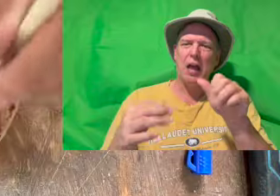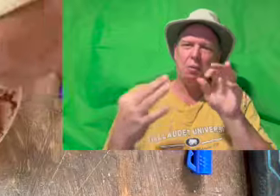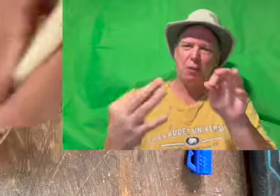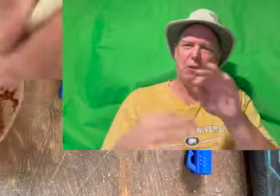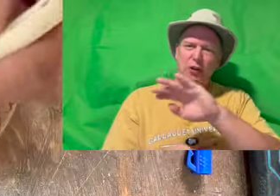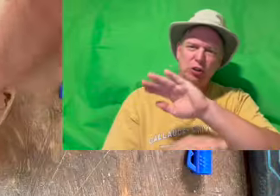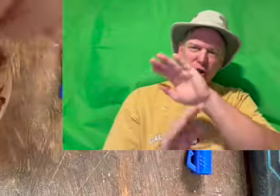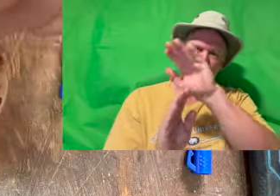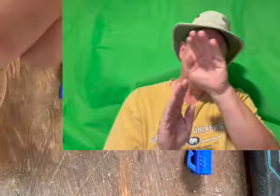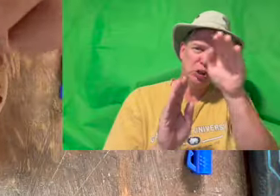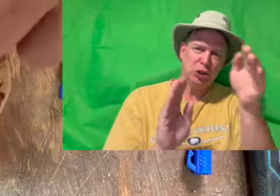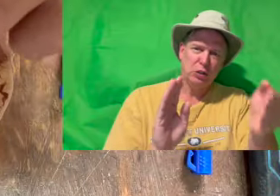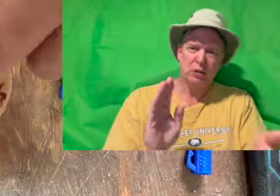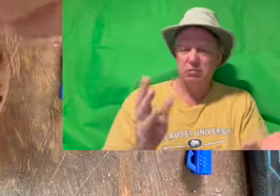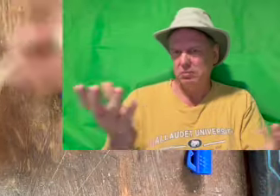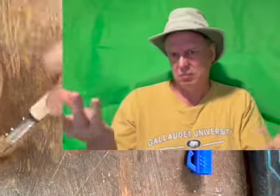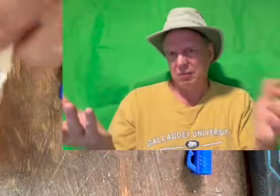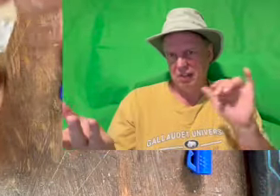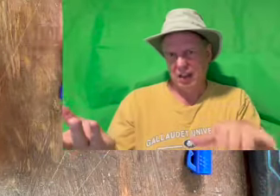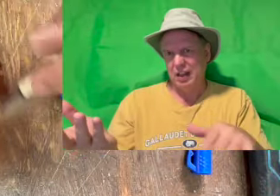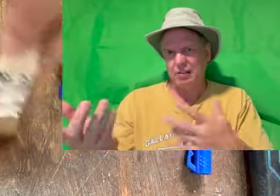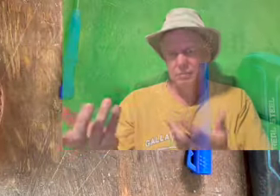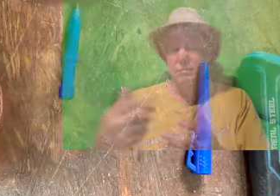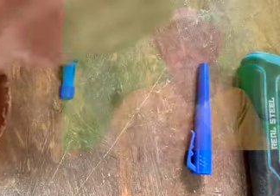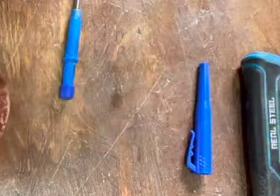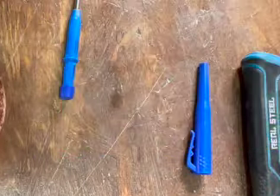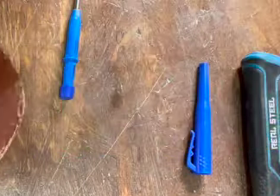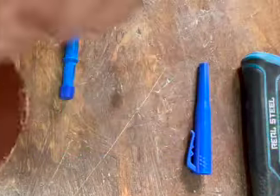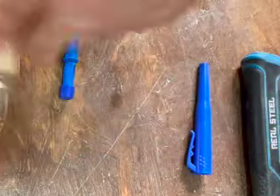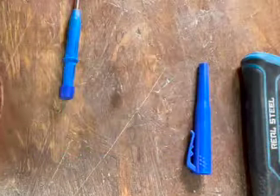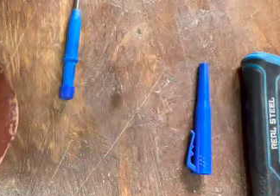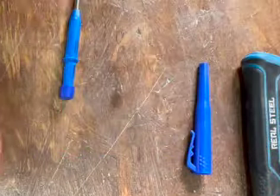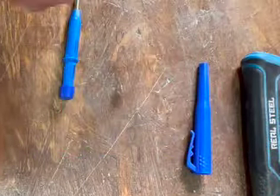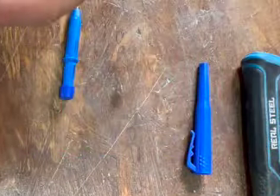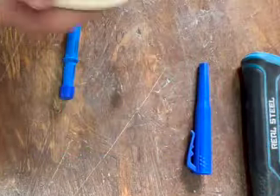old-timey if it isn't quite perfection.